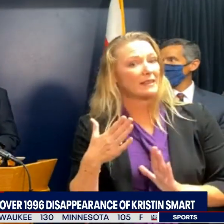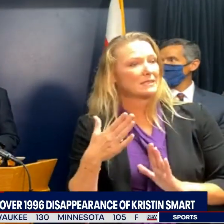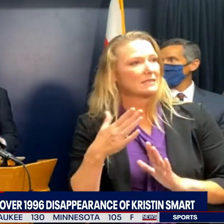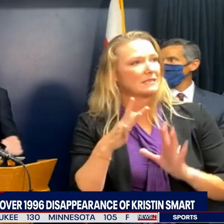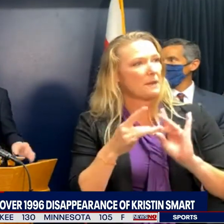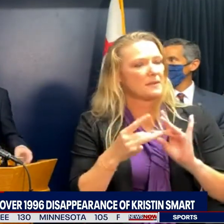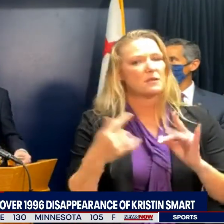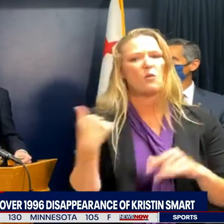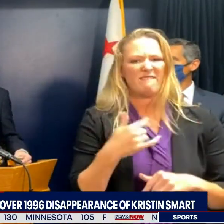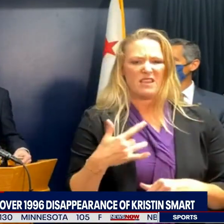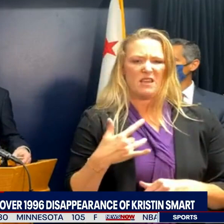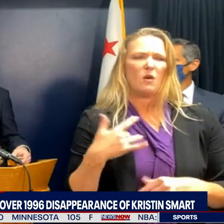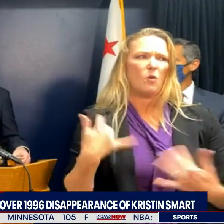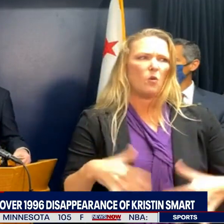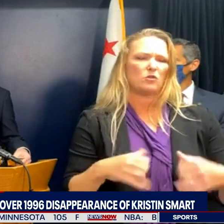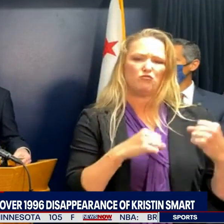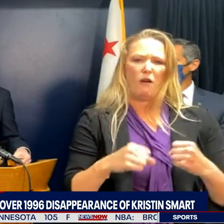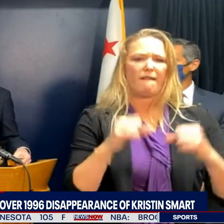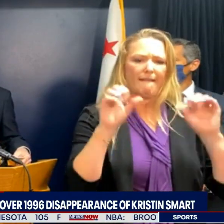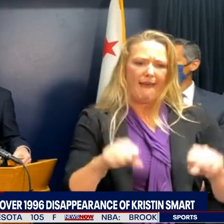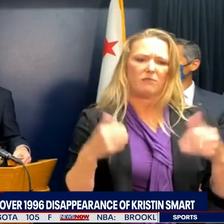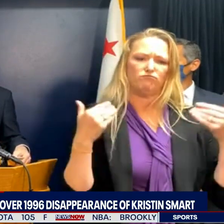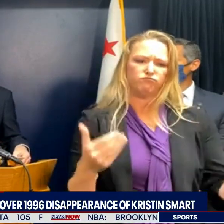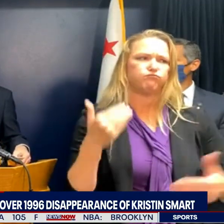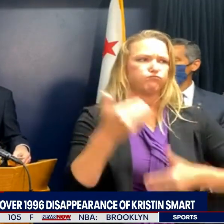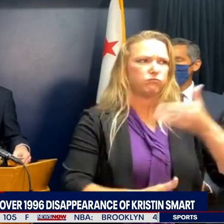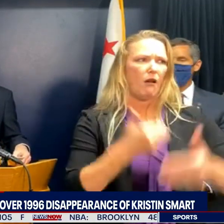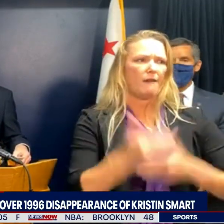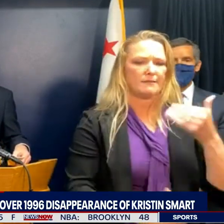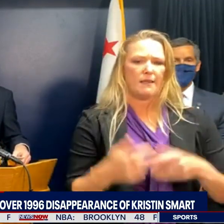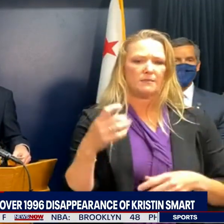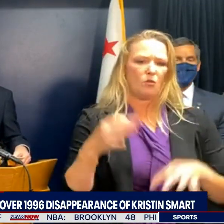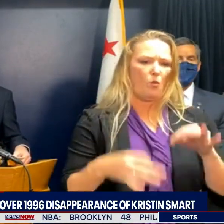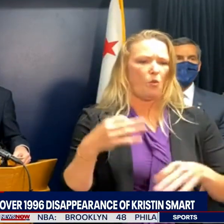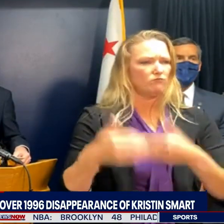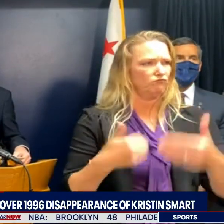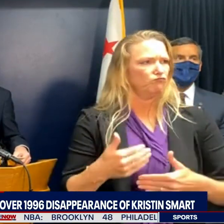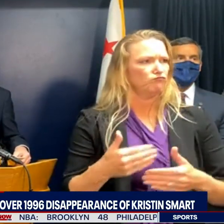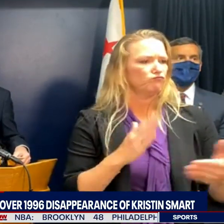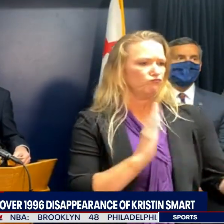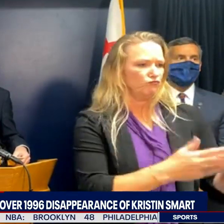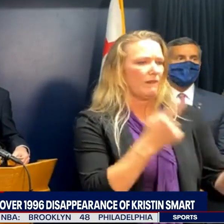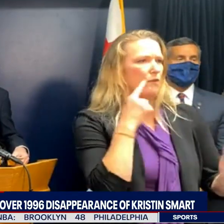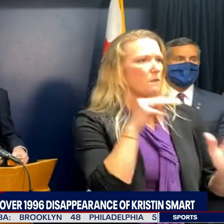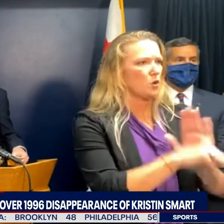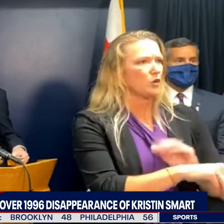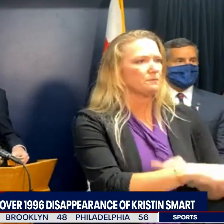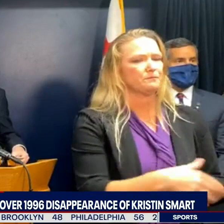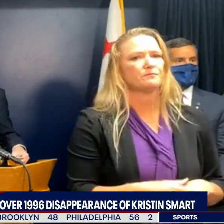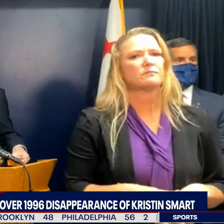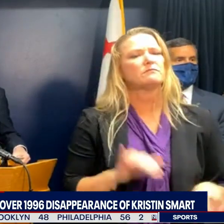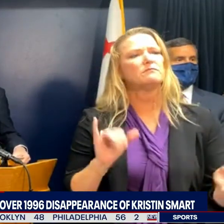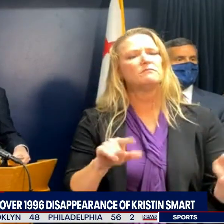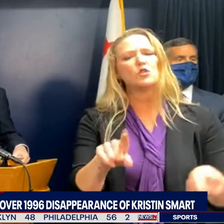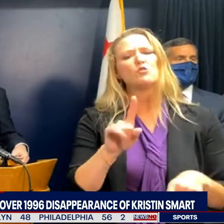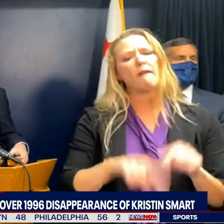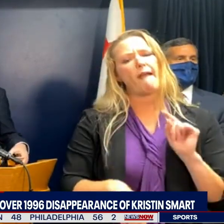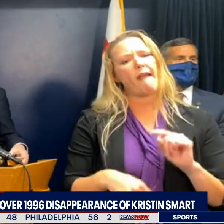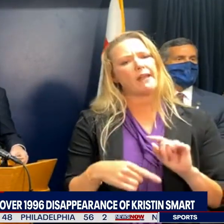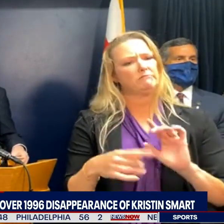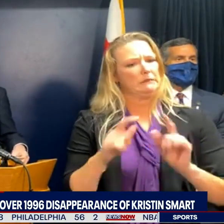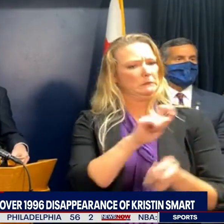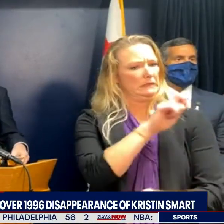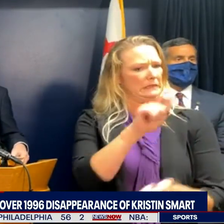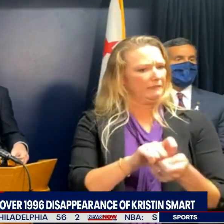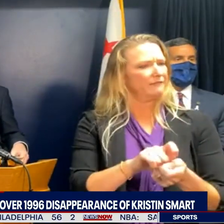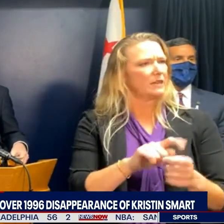we believe we can go forward and prosecute Mr. Flores for the murder of Kristin Smart. Well, you can't talk specifics. Can you tell us the nature of that evidence that came in a month ago?